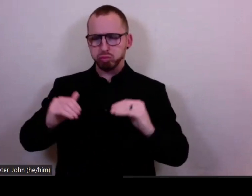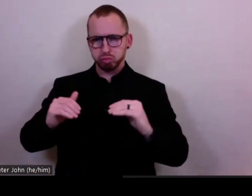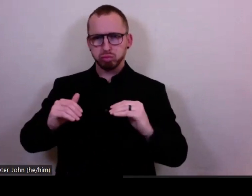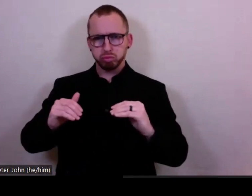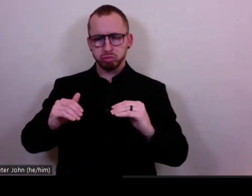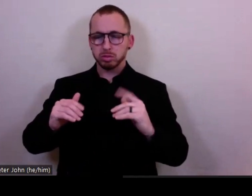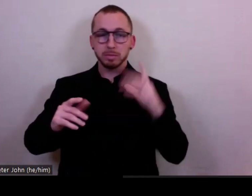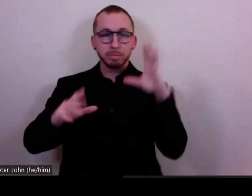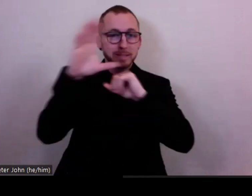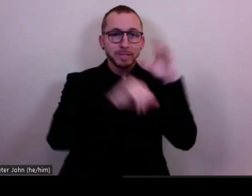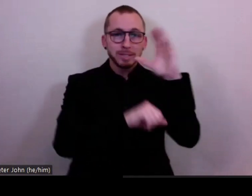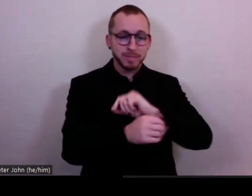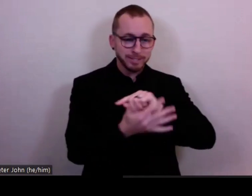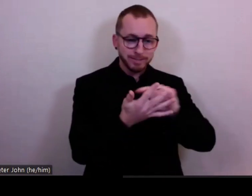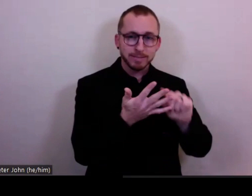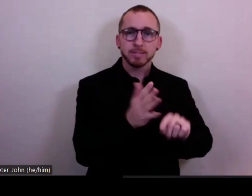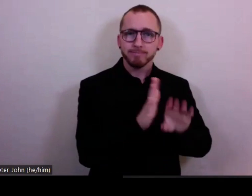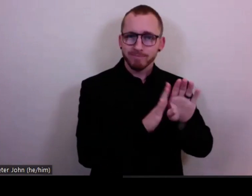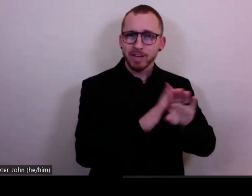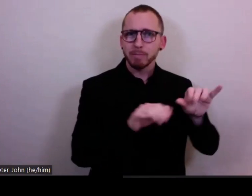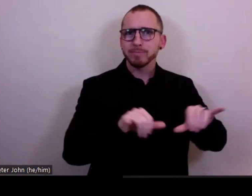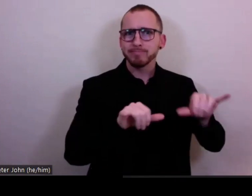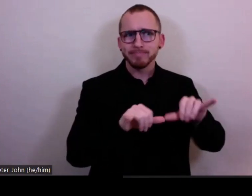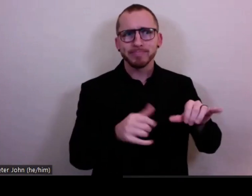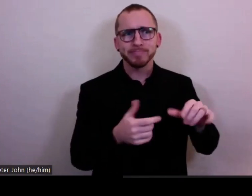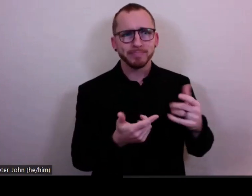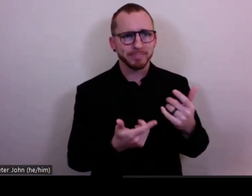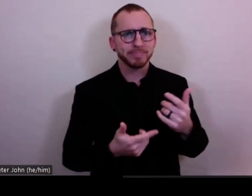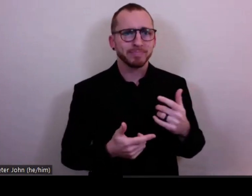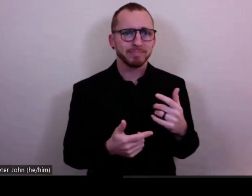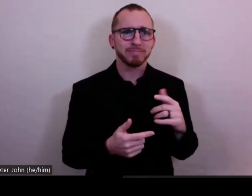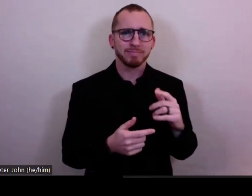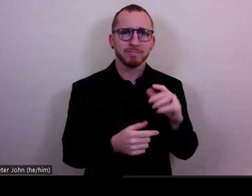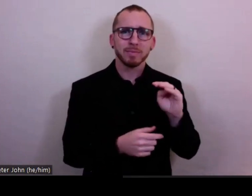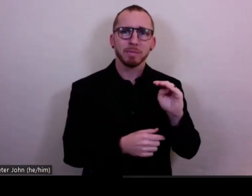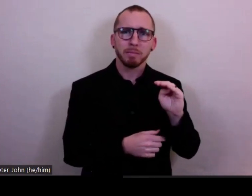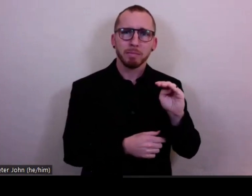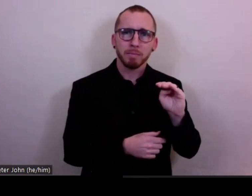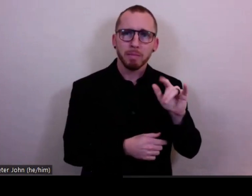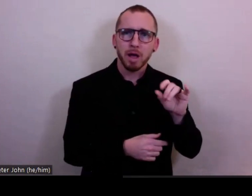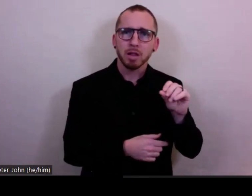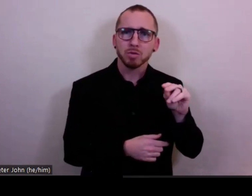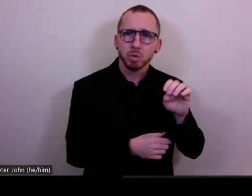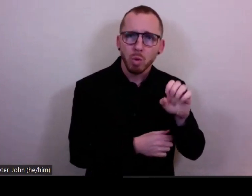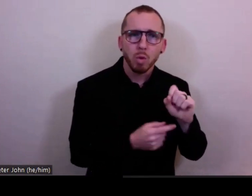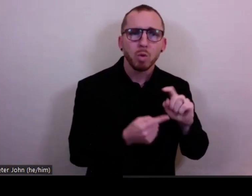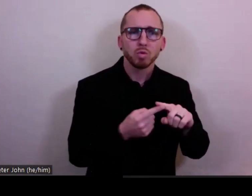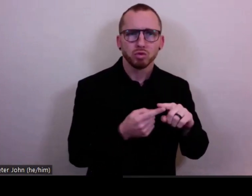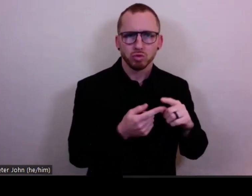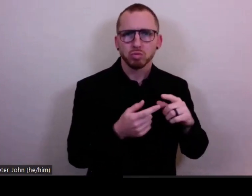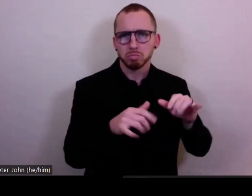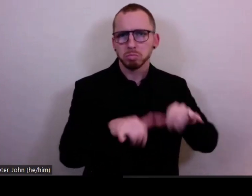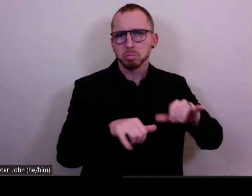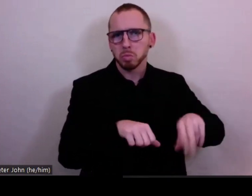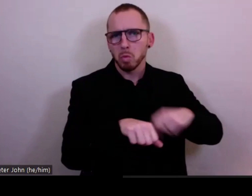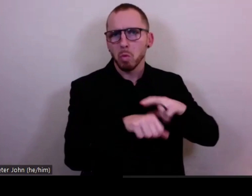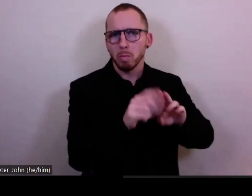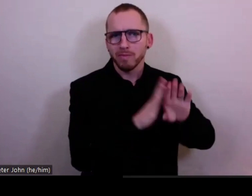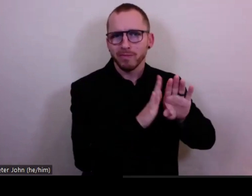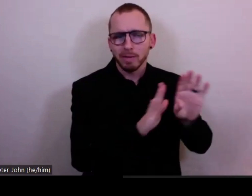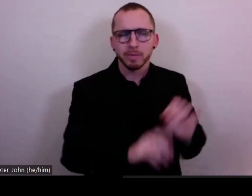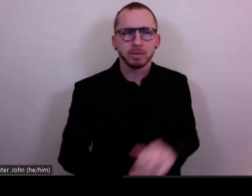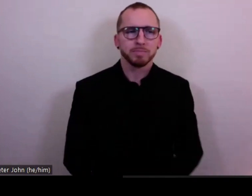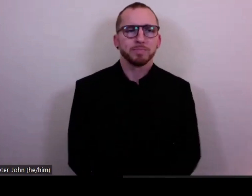they don't. So according to, I'm going to mispronounce his name, Storr, he